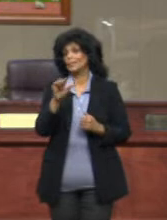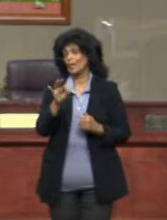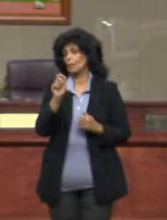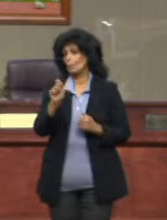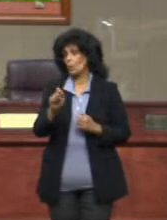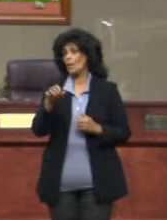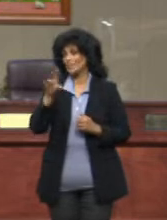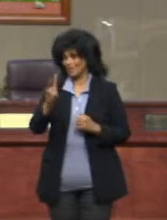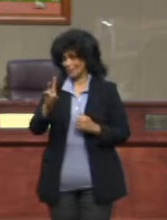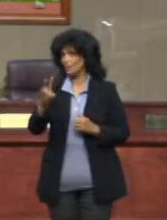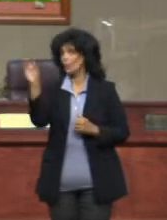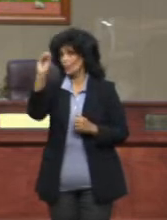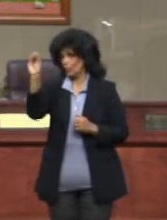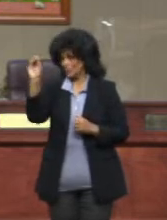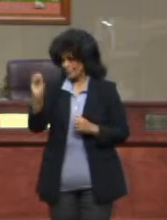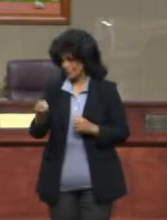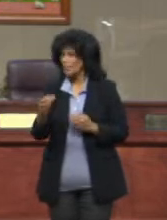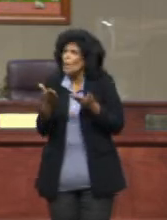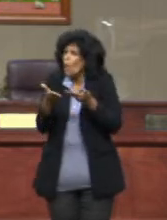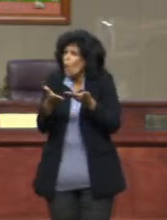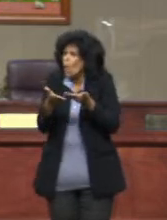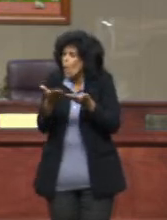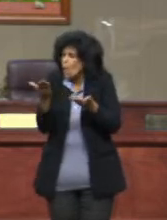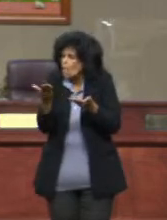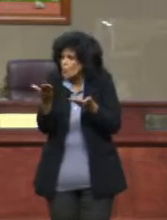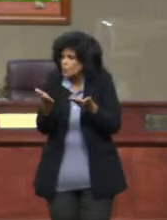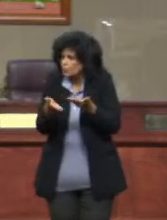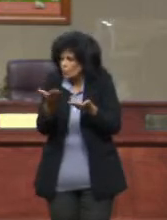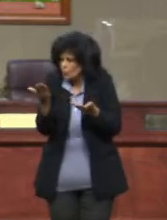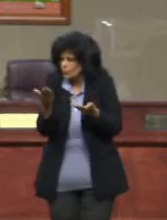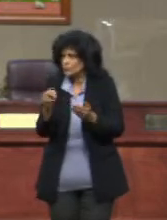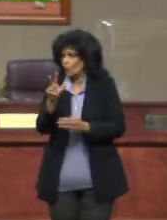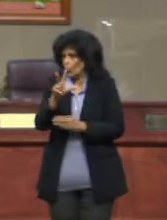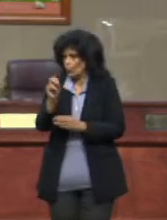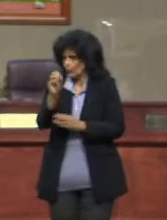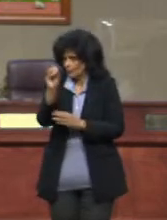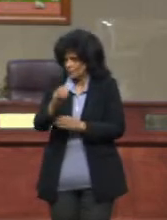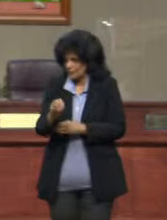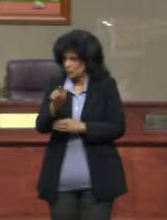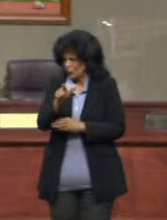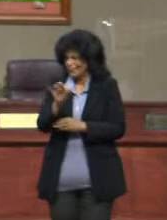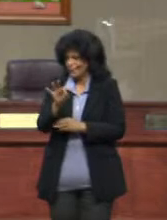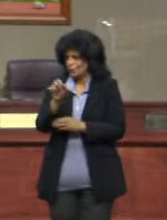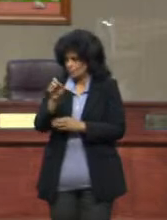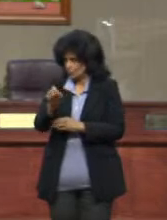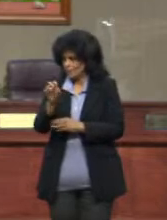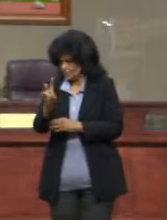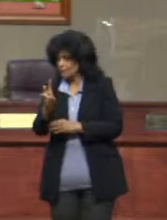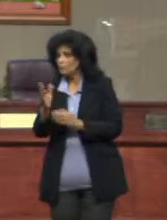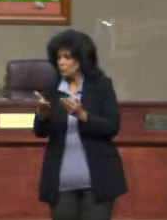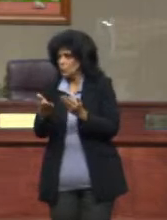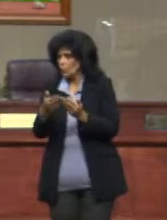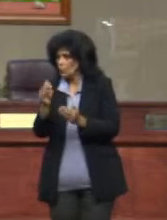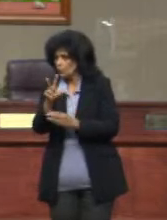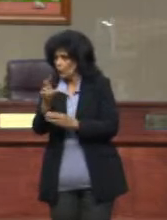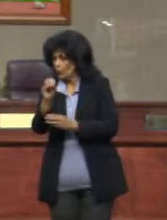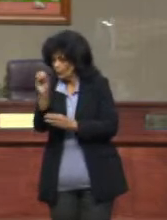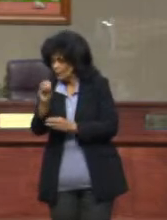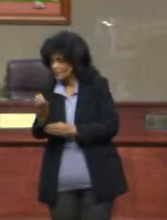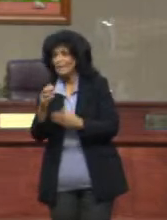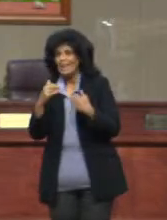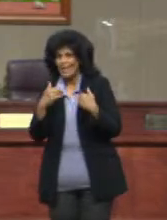29.73%, or almost 30% of all of Orange County residents are partially or completely